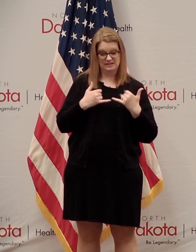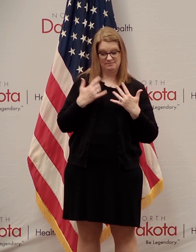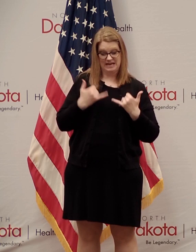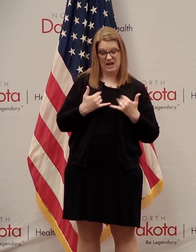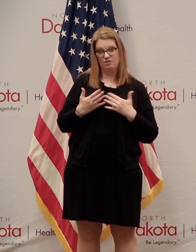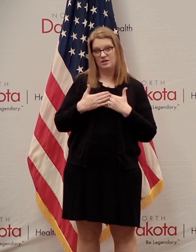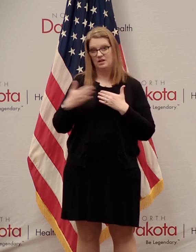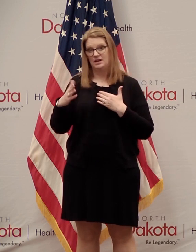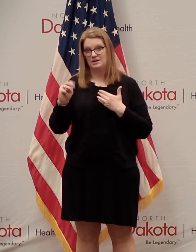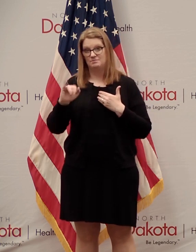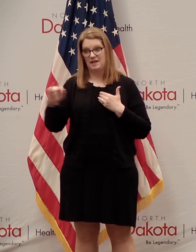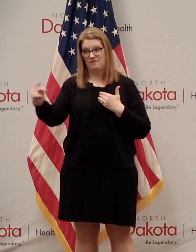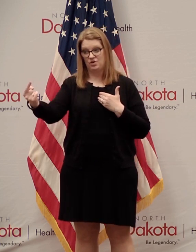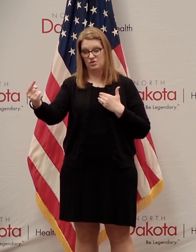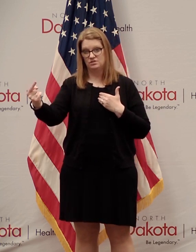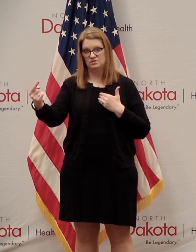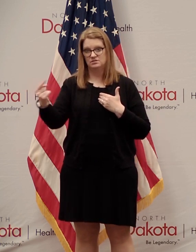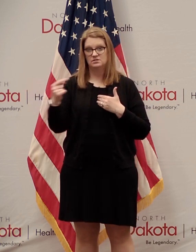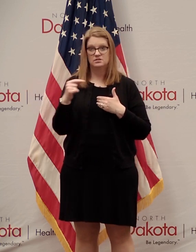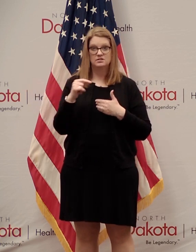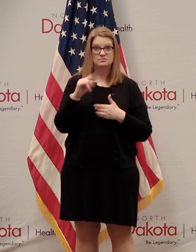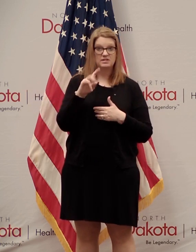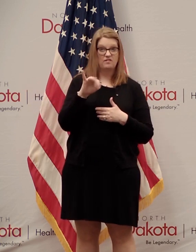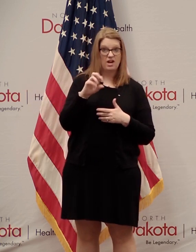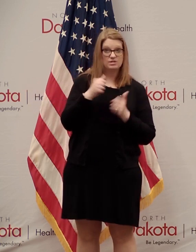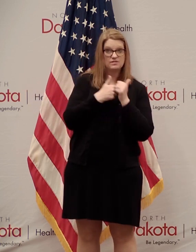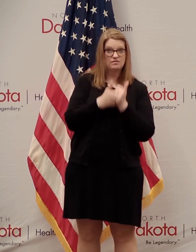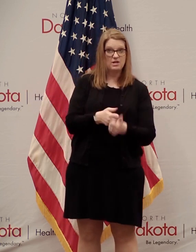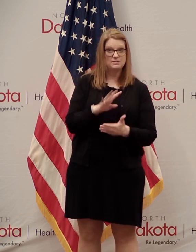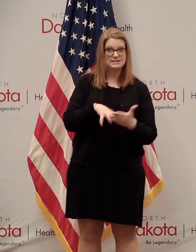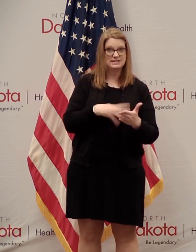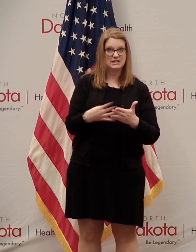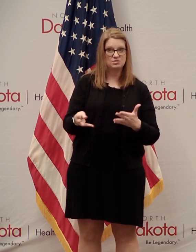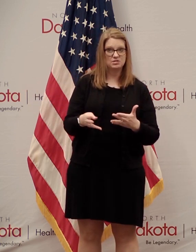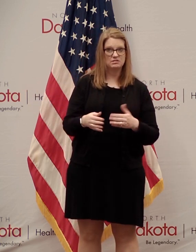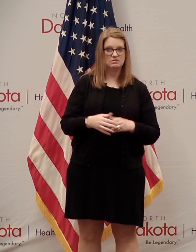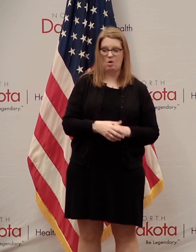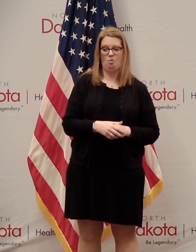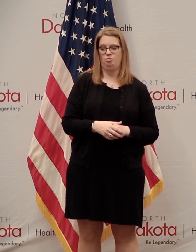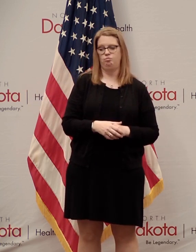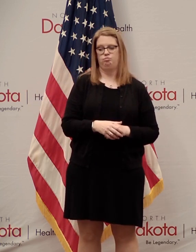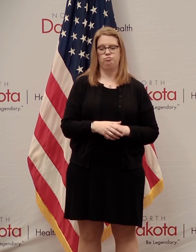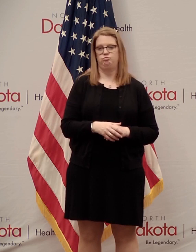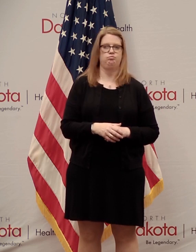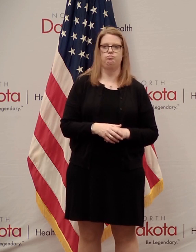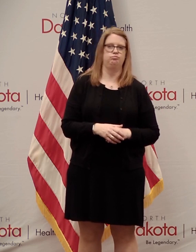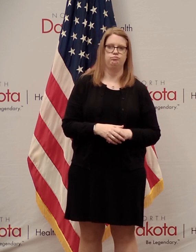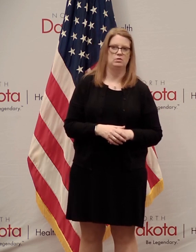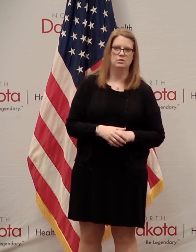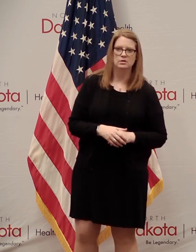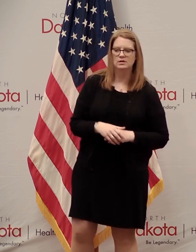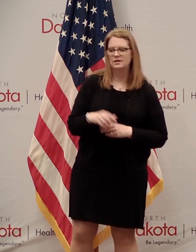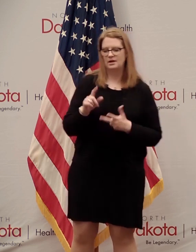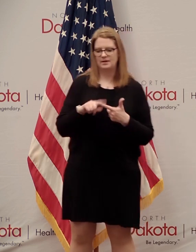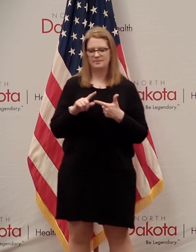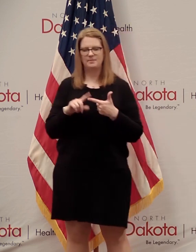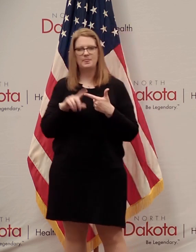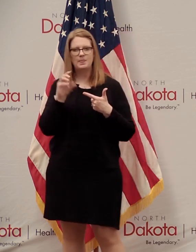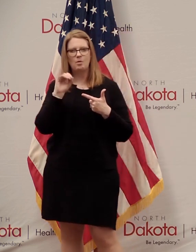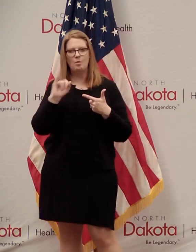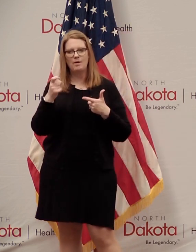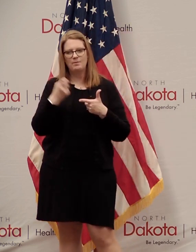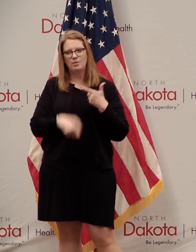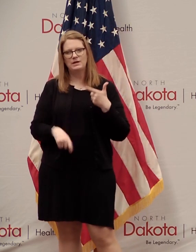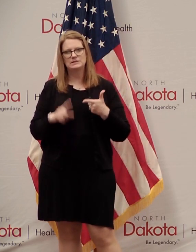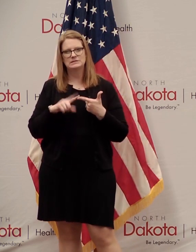but the virus doesn't understand the calendar, and we've got to be ready to go. The oil price, we talked a little bit about that yesterday.